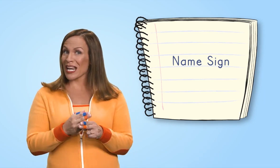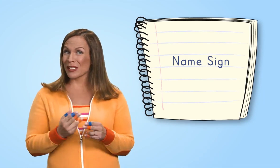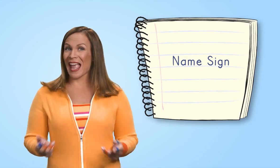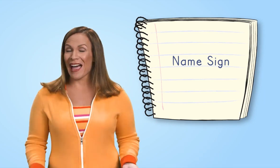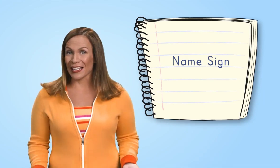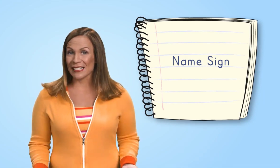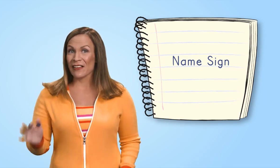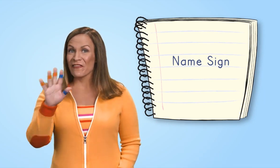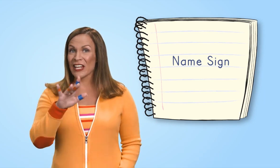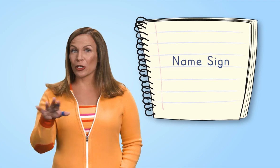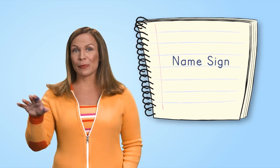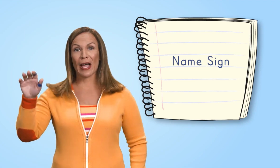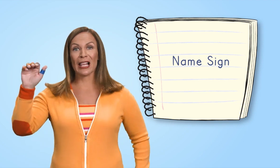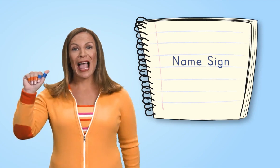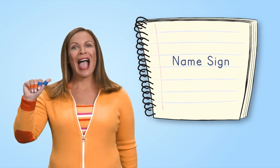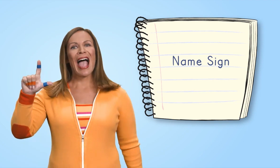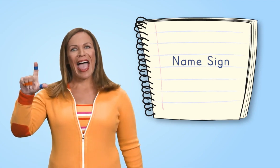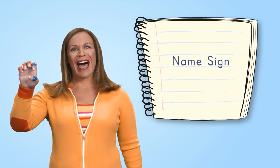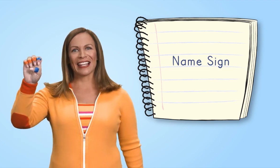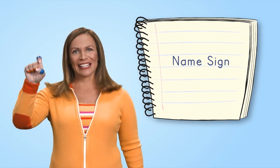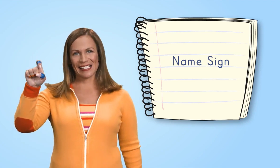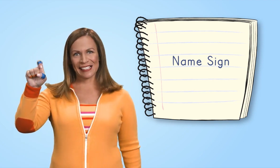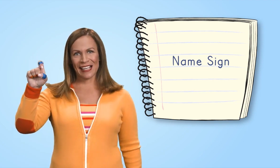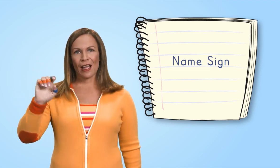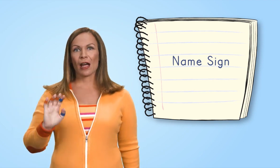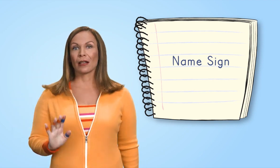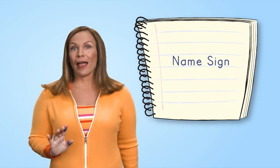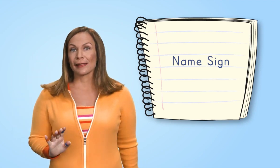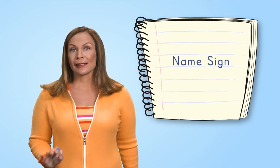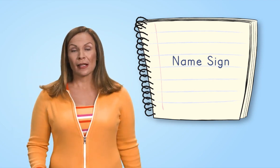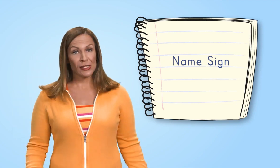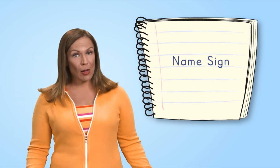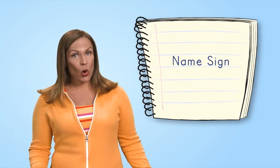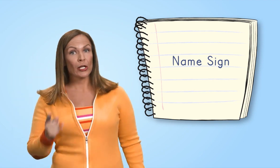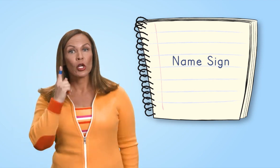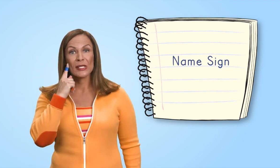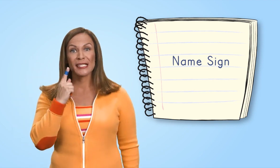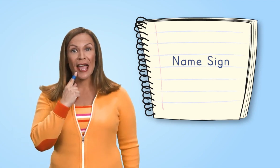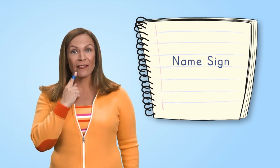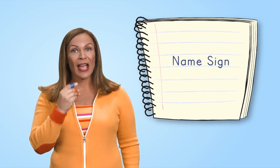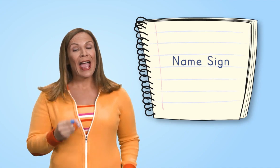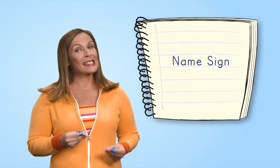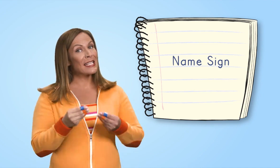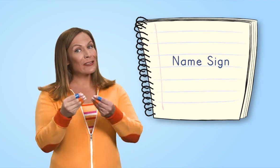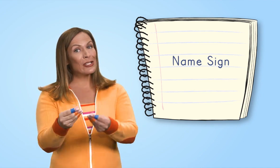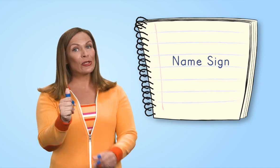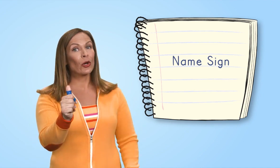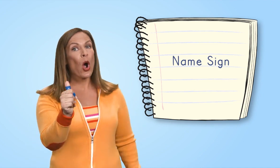is Alex, fingerspell Alex. Unless someone who is deaf has given you your